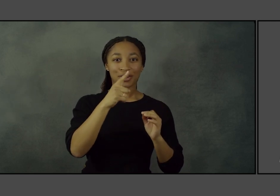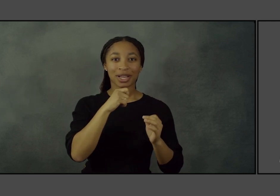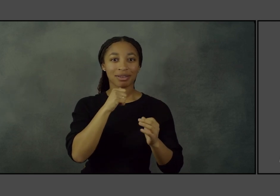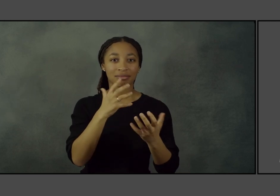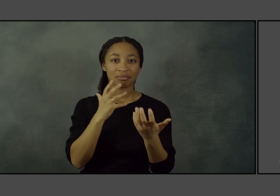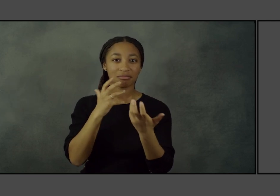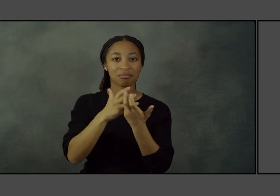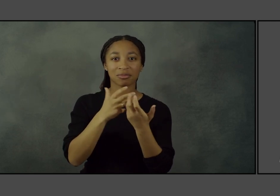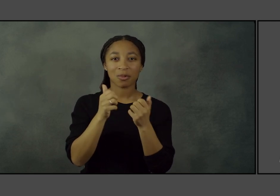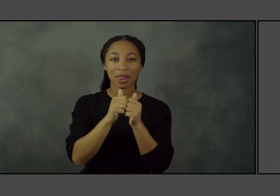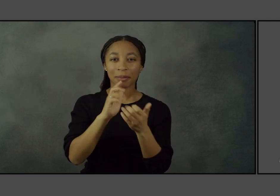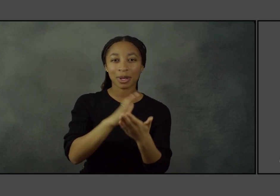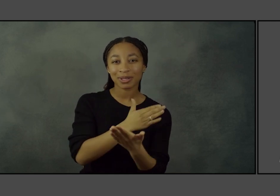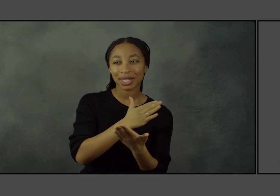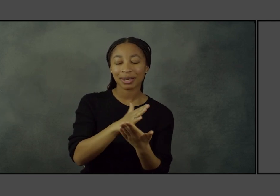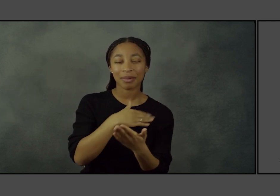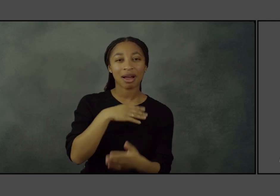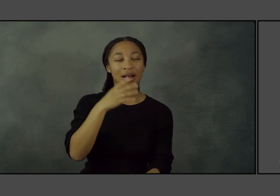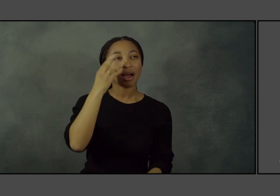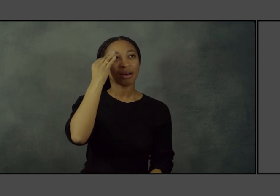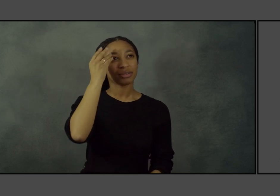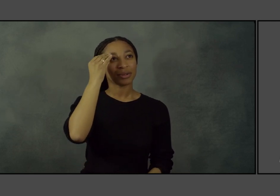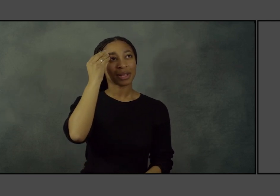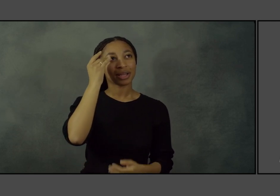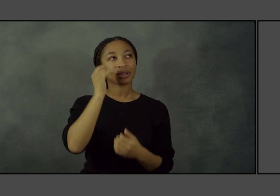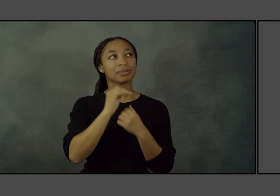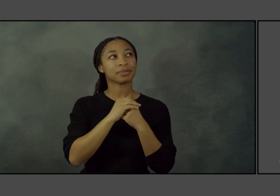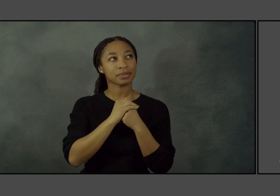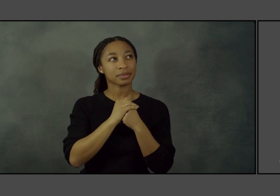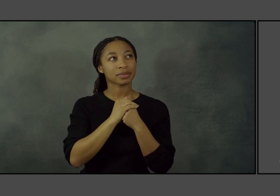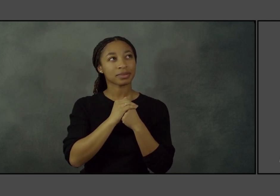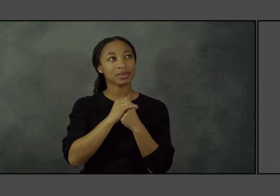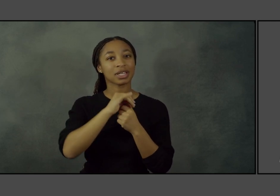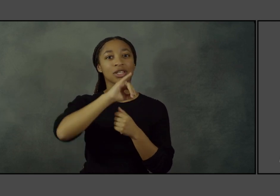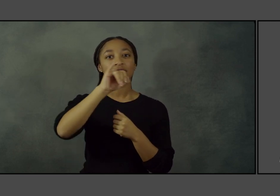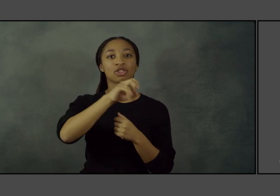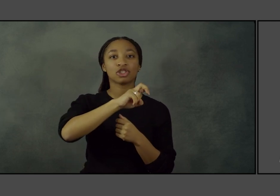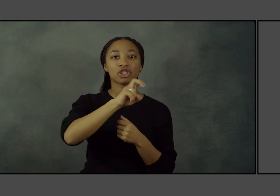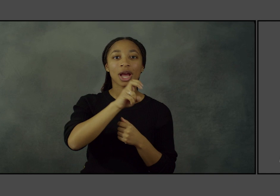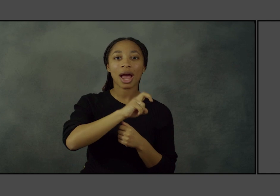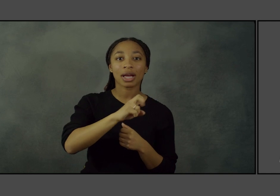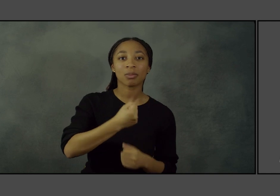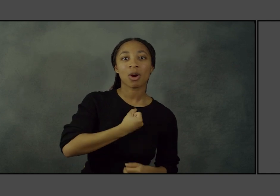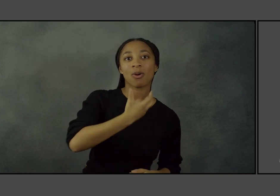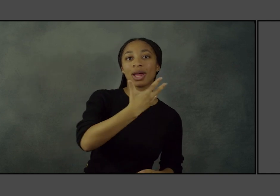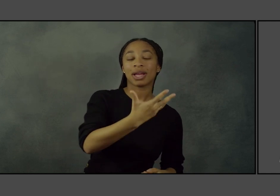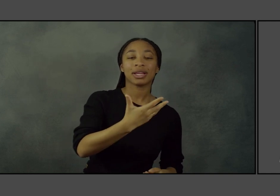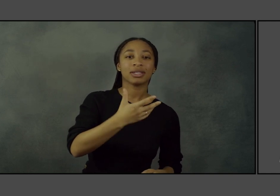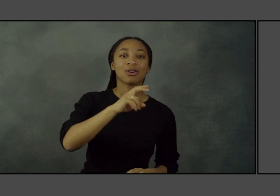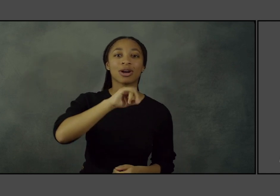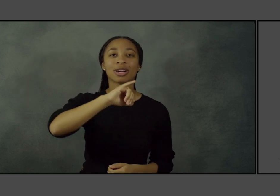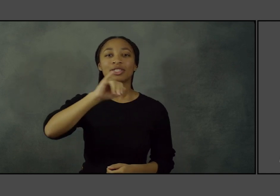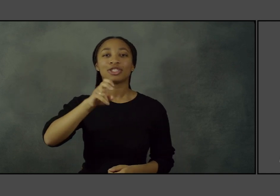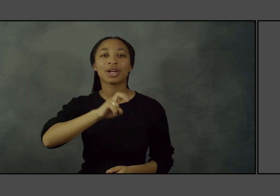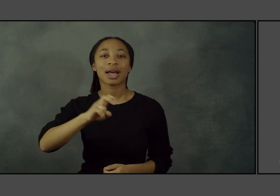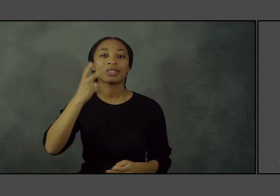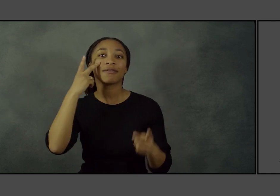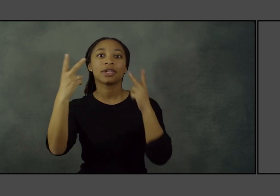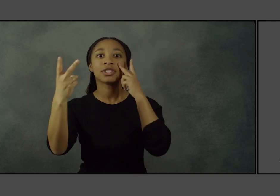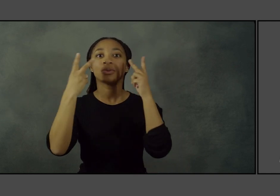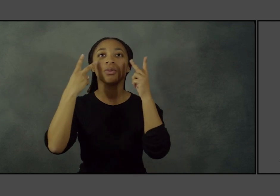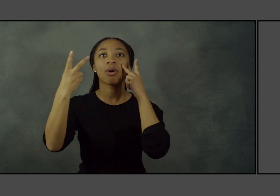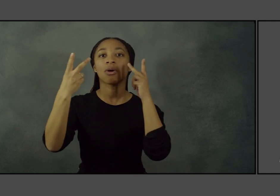a jazz poetics, a jazz visuality, you know, a way in which jazz, certainly speaking as a poet, you